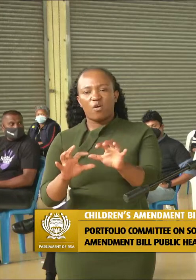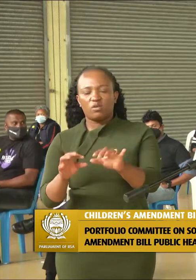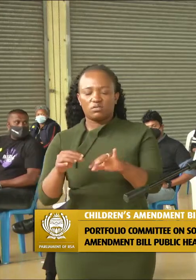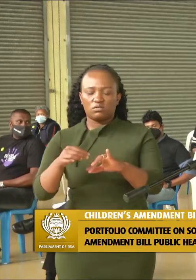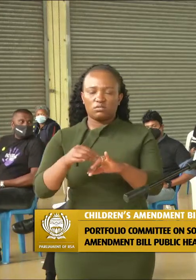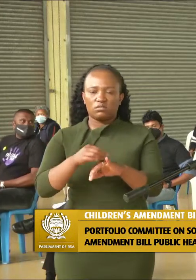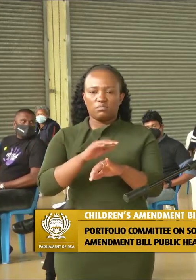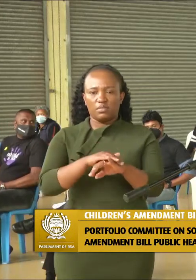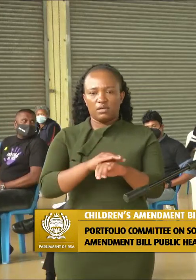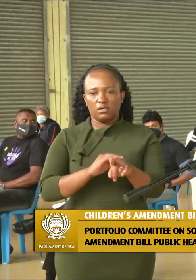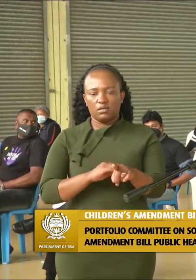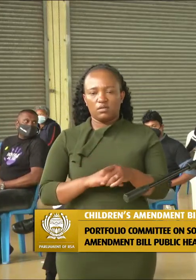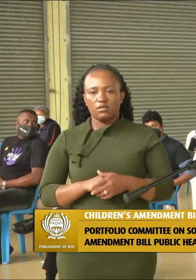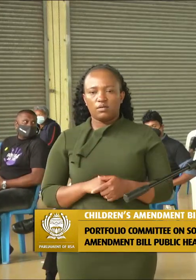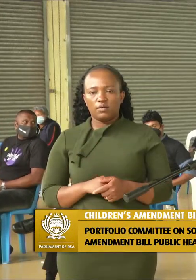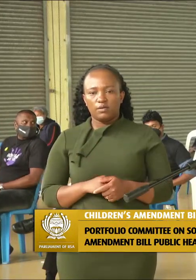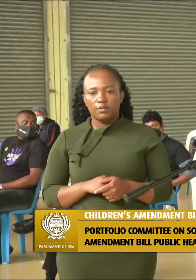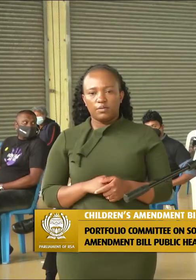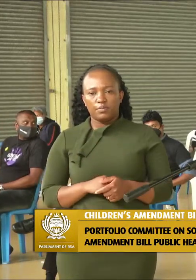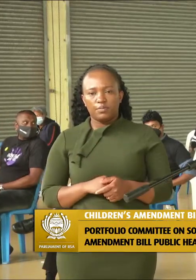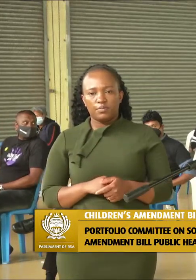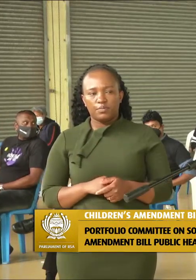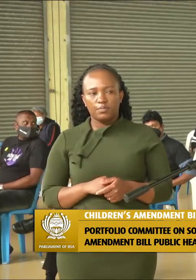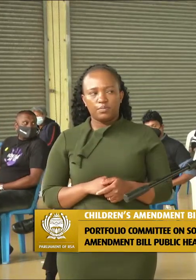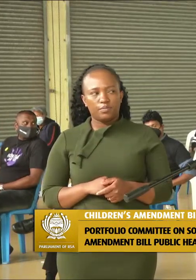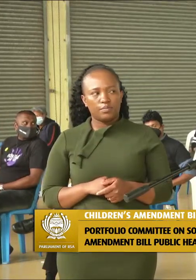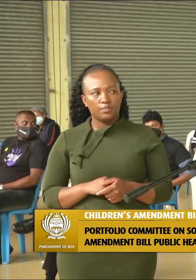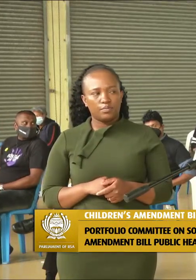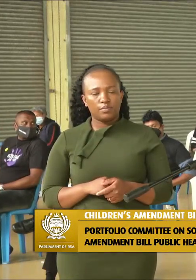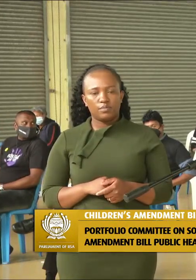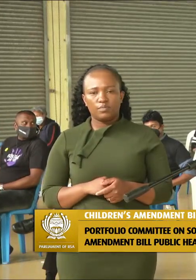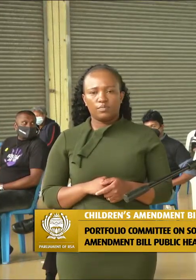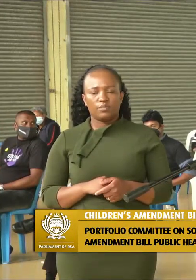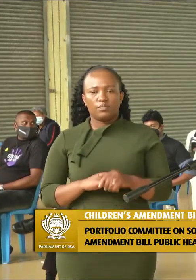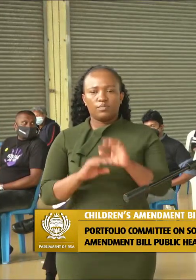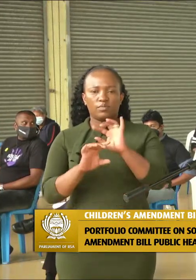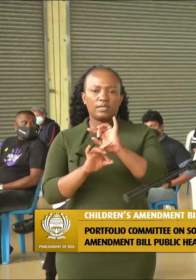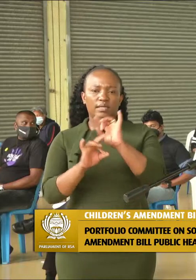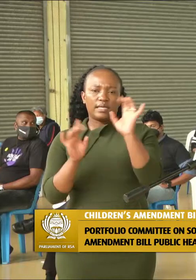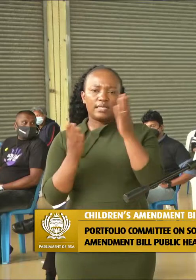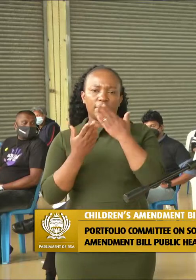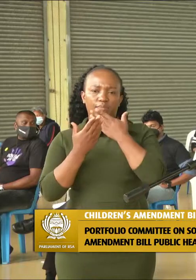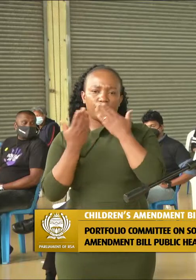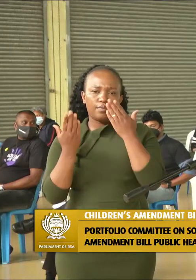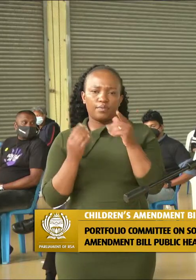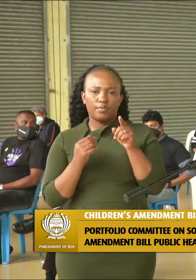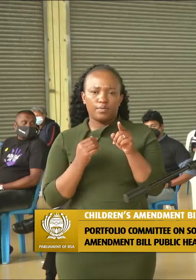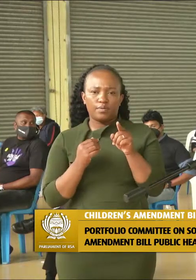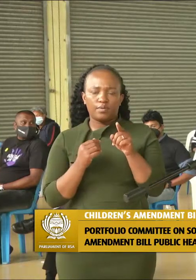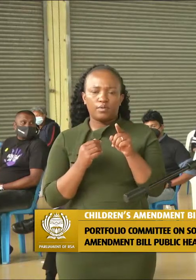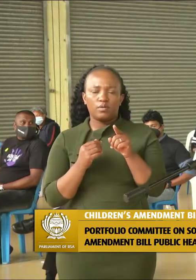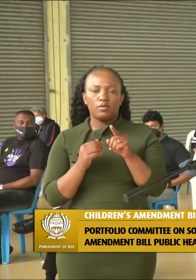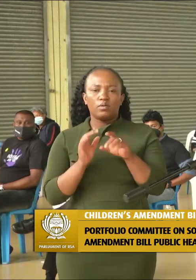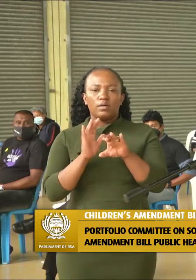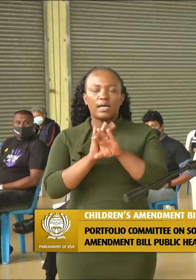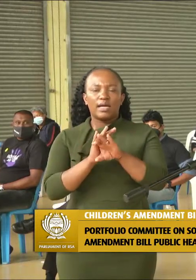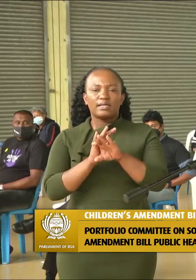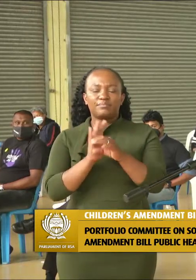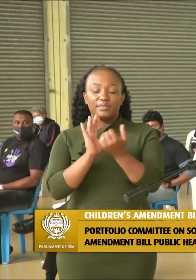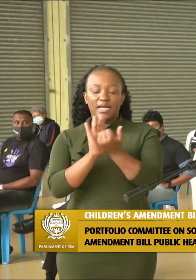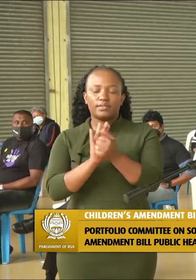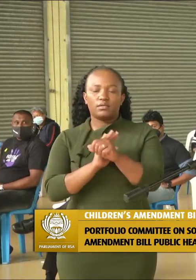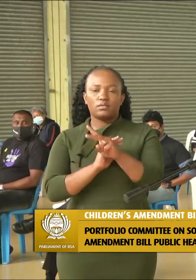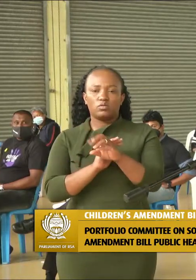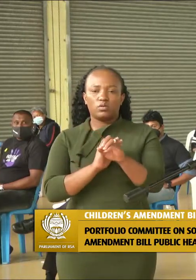kuthiwe ingane mayisimaturile. So akucacanga njengakwi-Act 36 of 2005 ukuthi